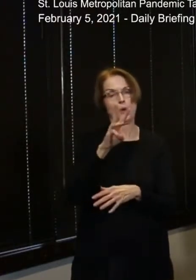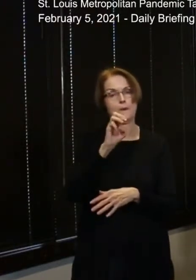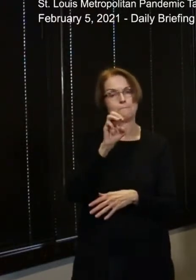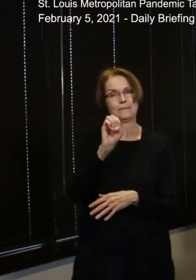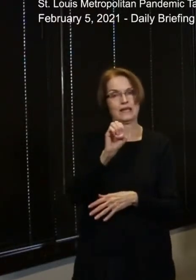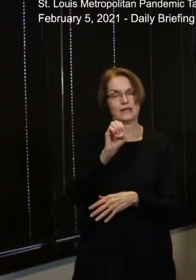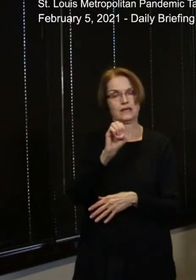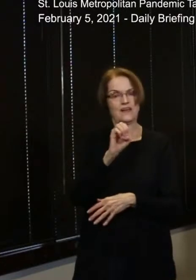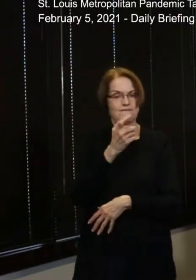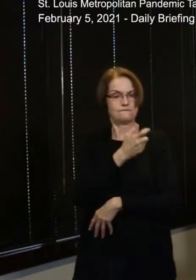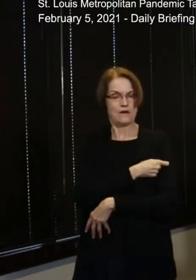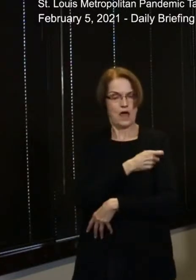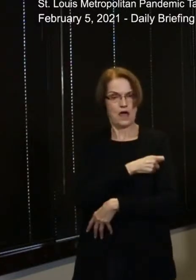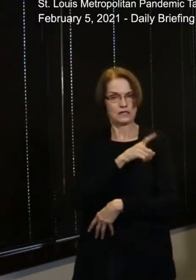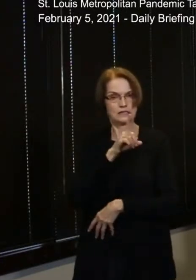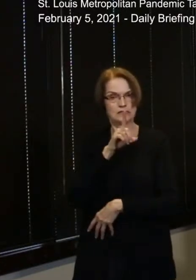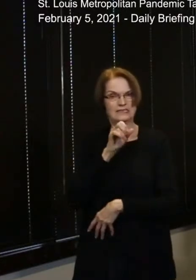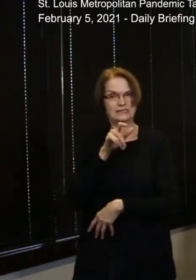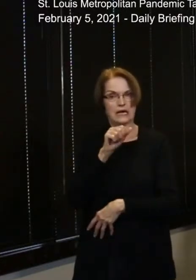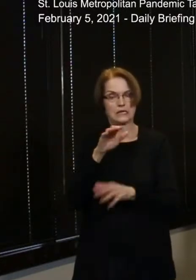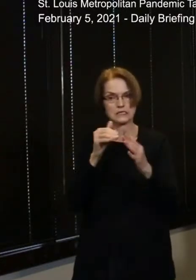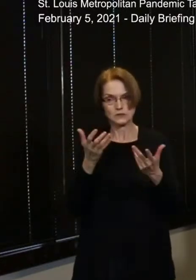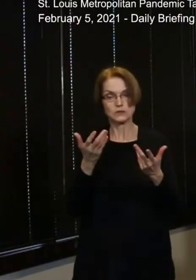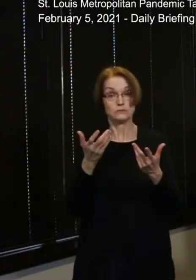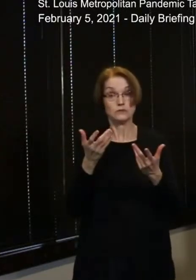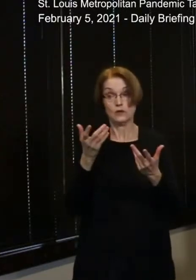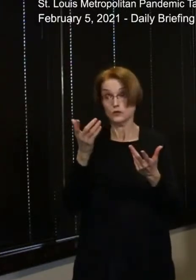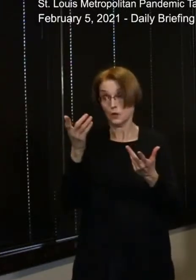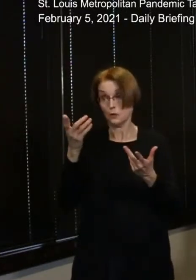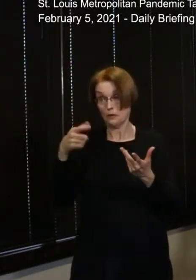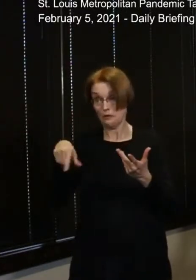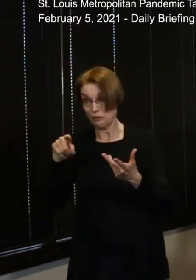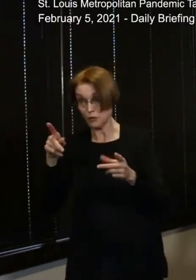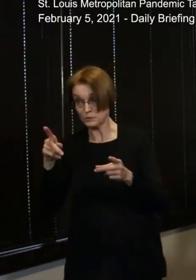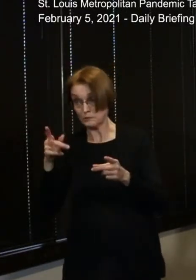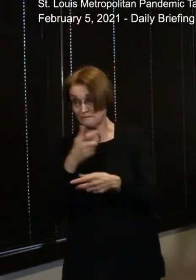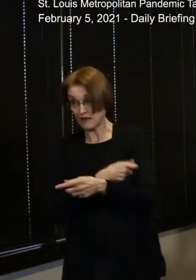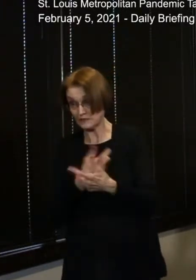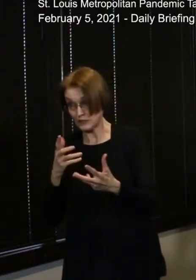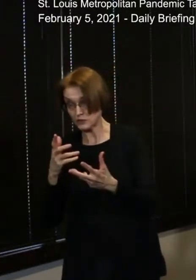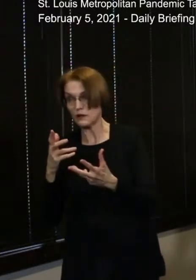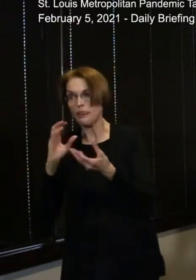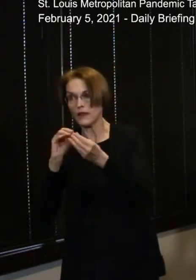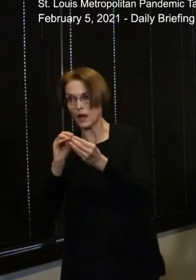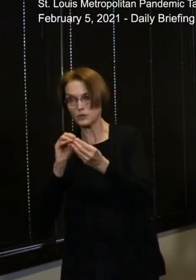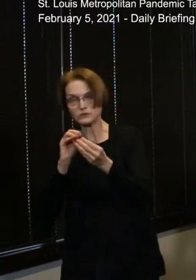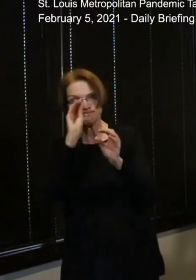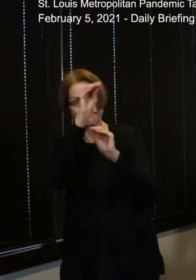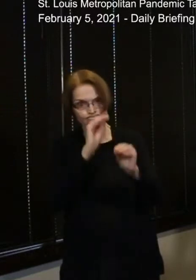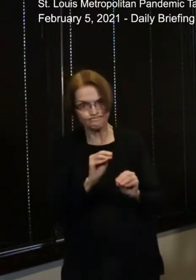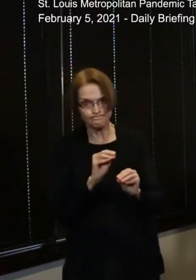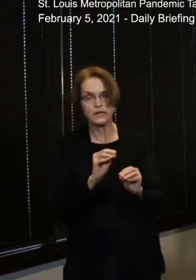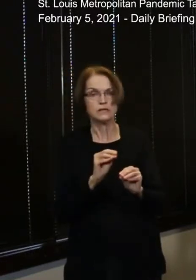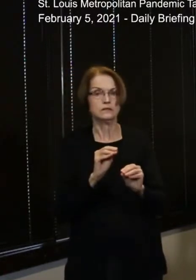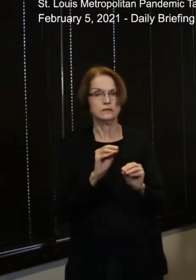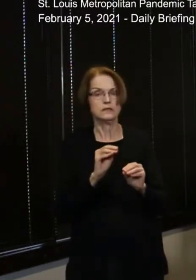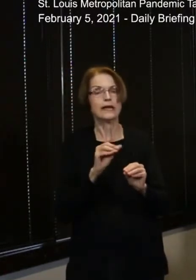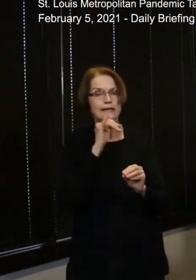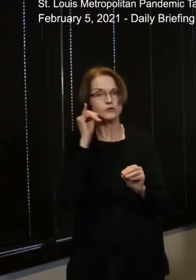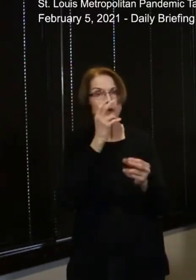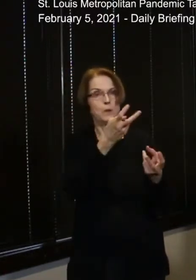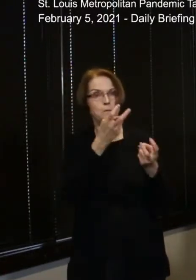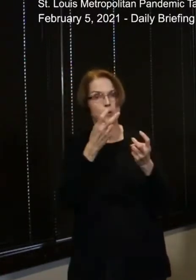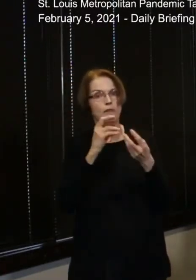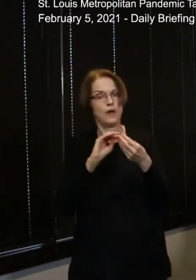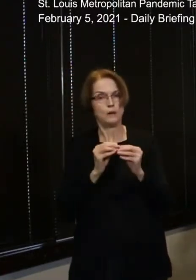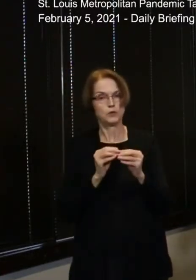where everybody has to enter data for who they've vaccinated. So this data was pulled yesterday,